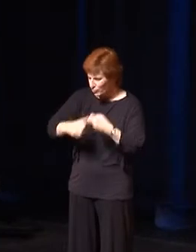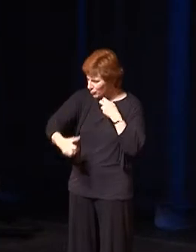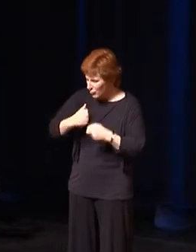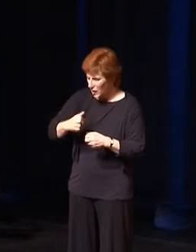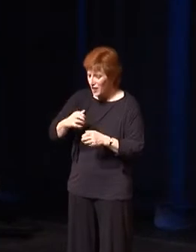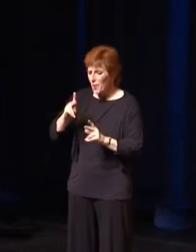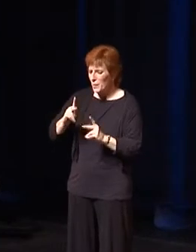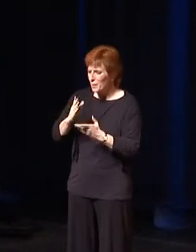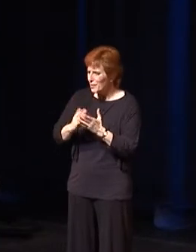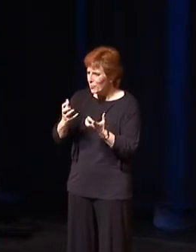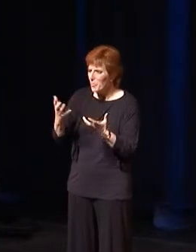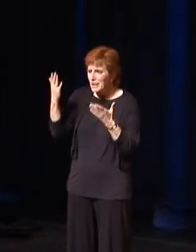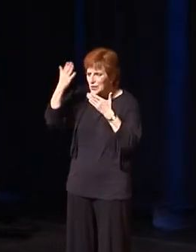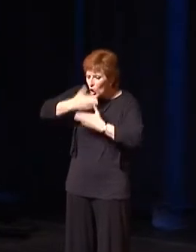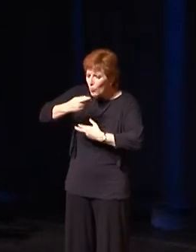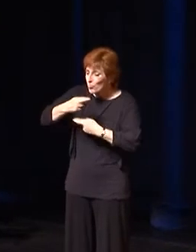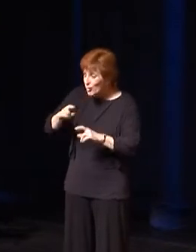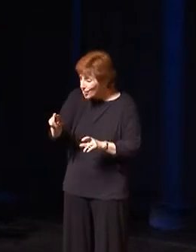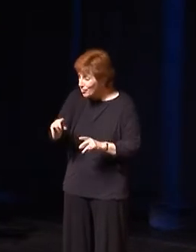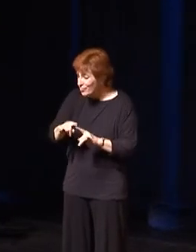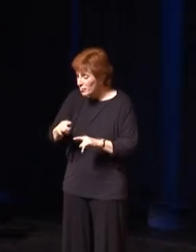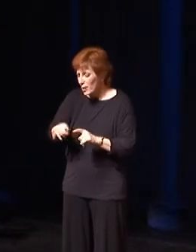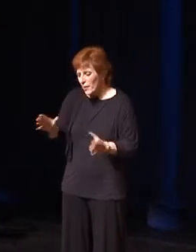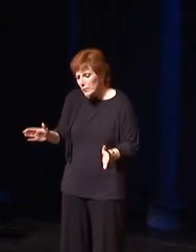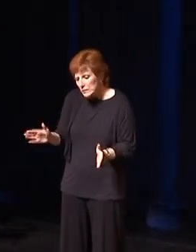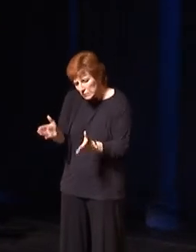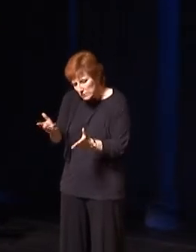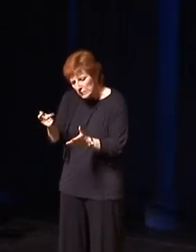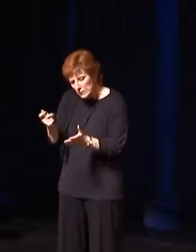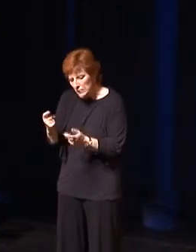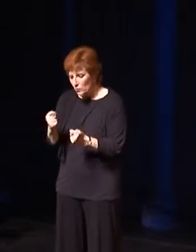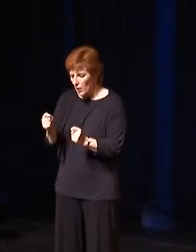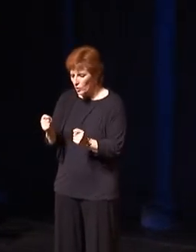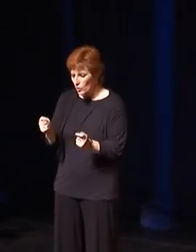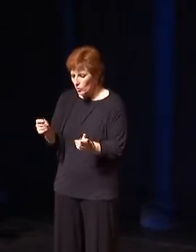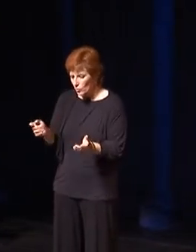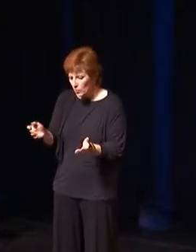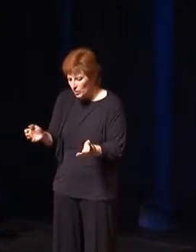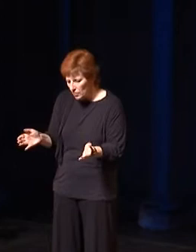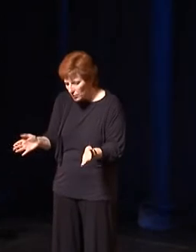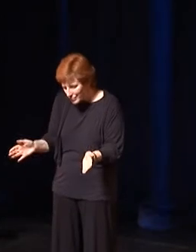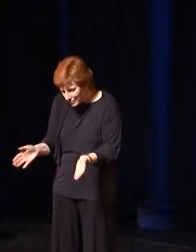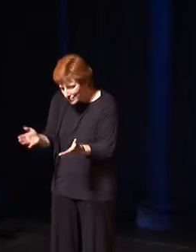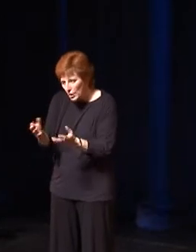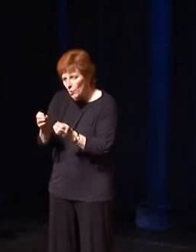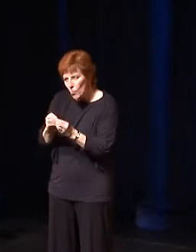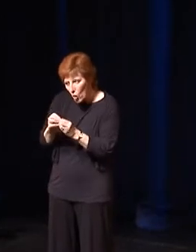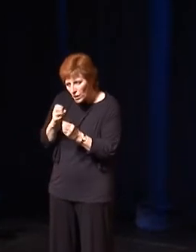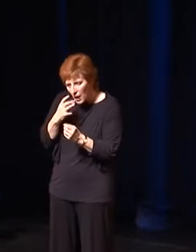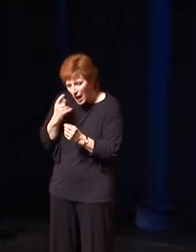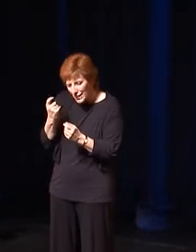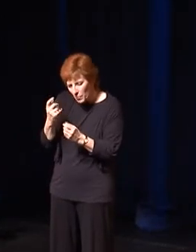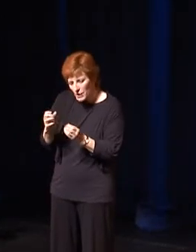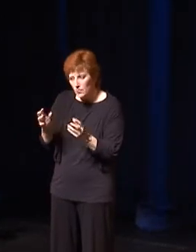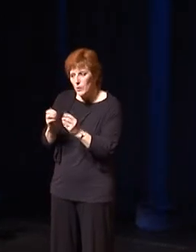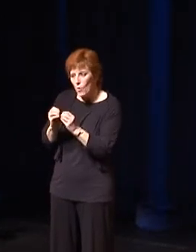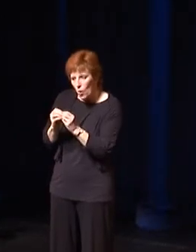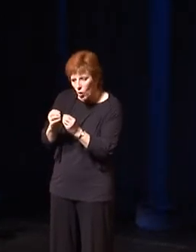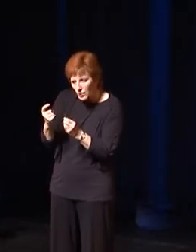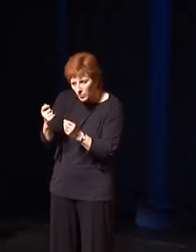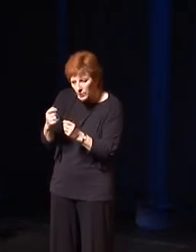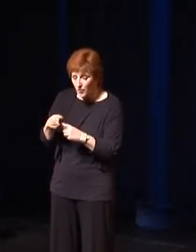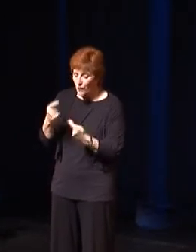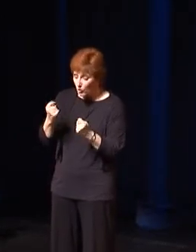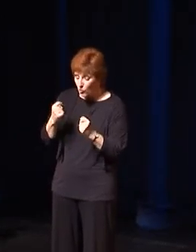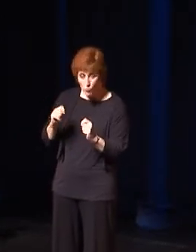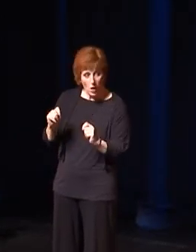room, but you have to kind of push a little bit to try to get tolerate things a bit more. And one of the basic principles is if the child